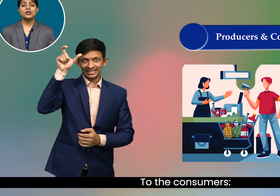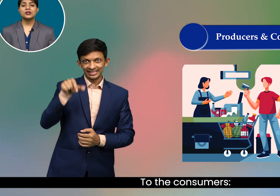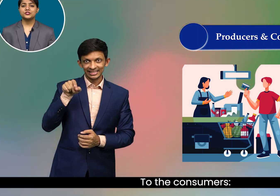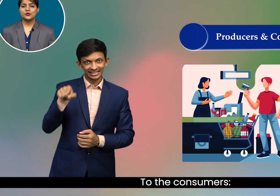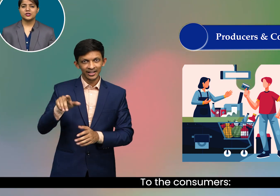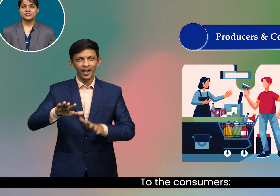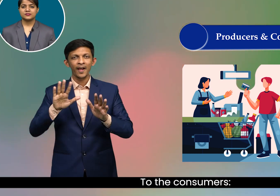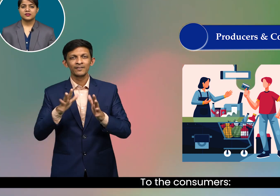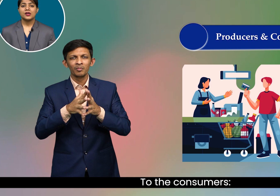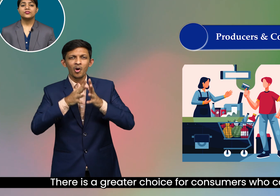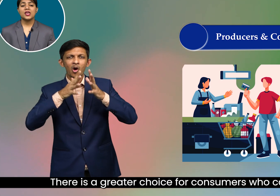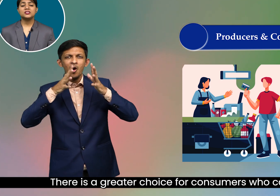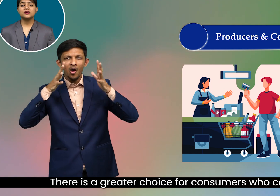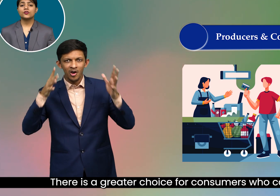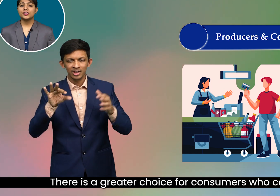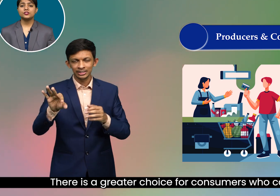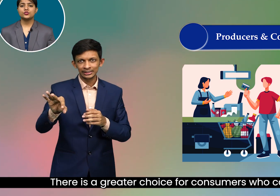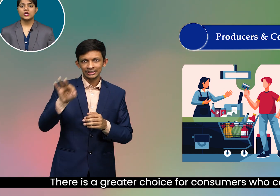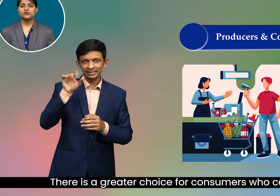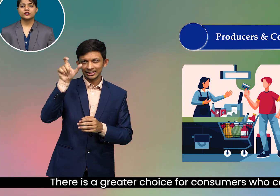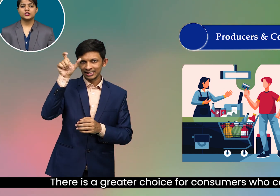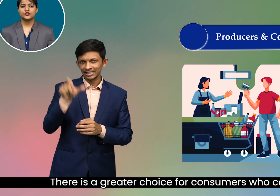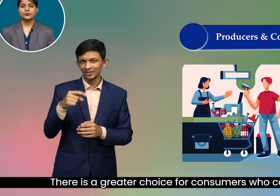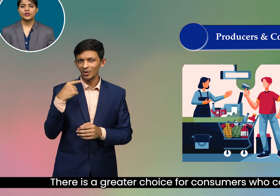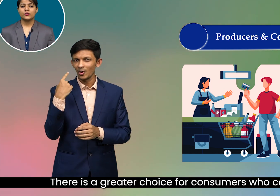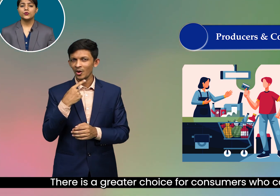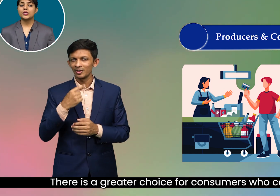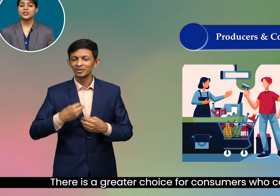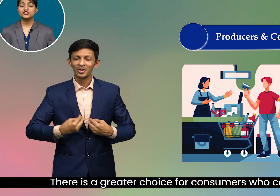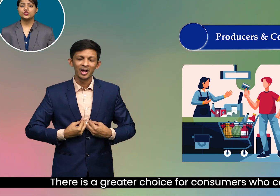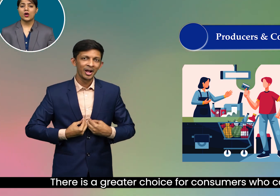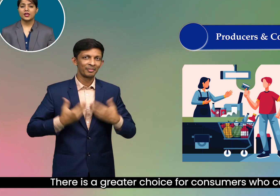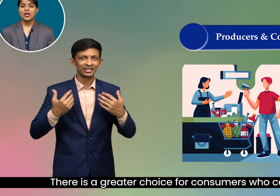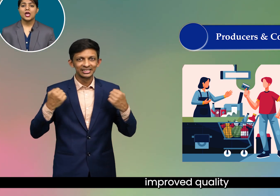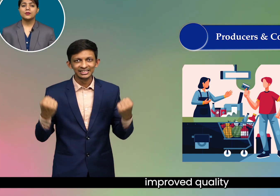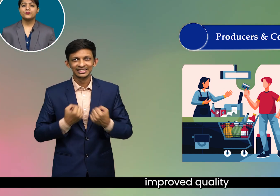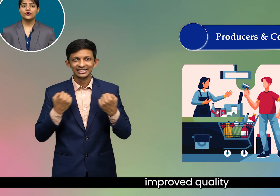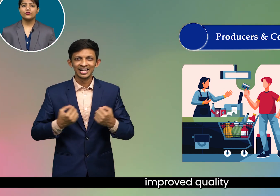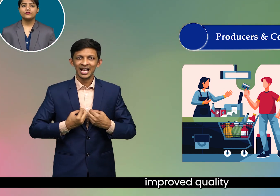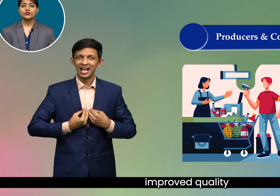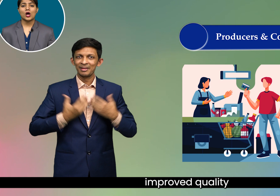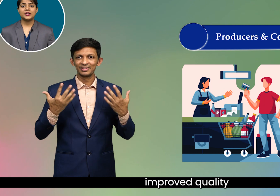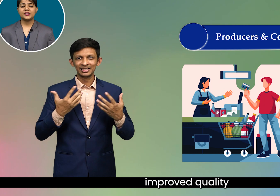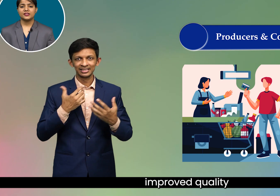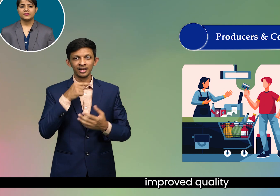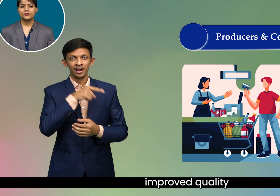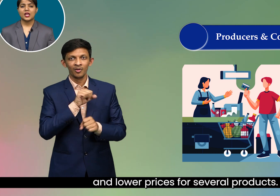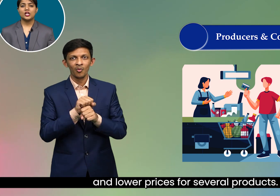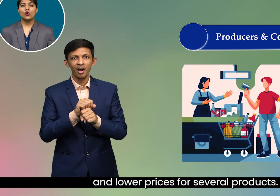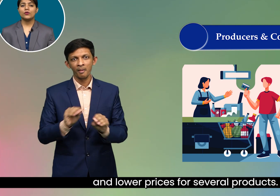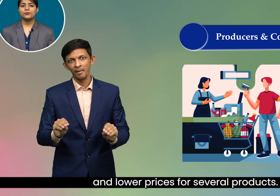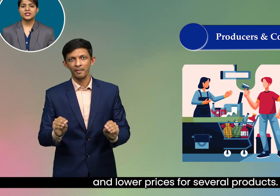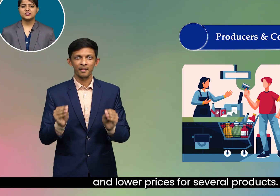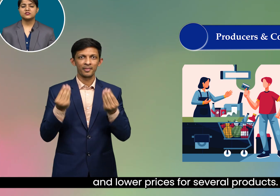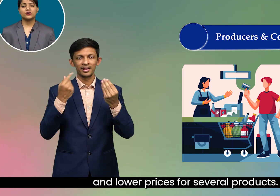To the consumers, there is a greater choice for consumer who can enjoy improved quality